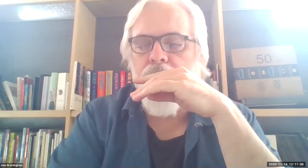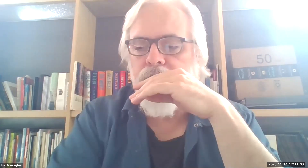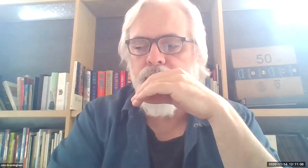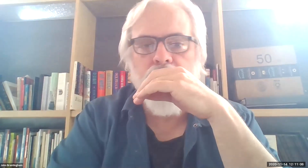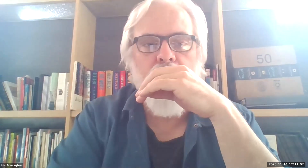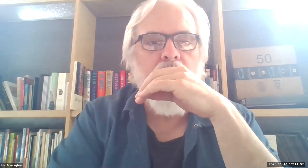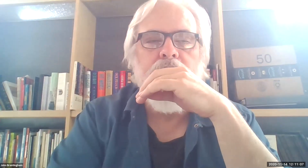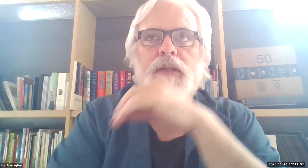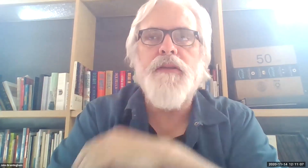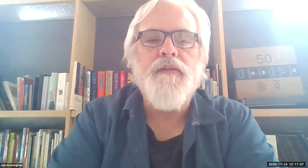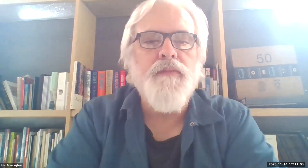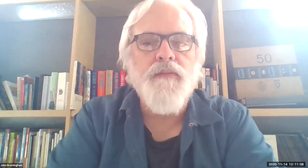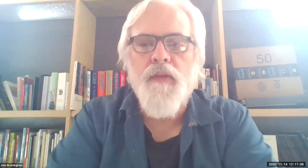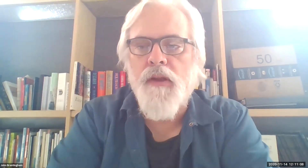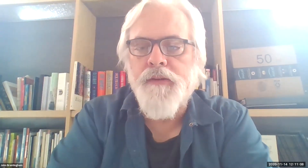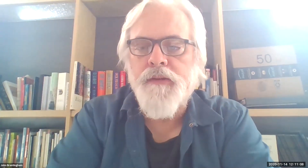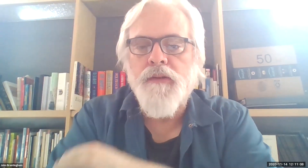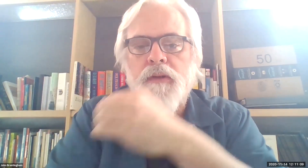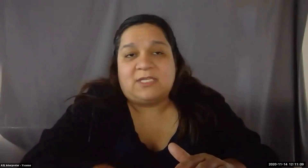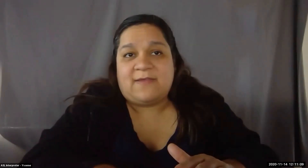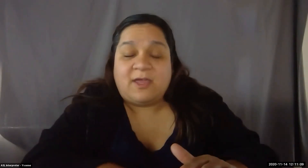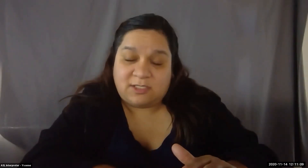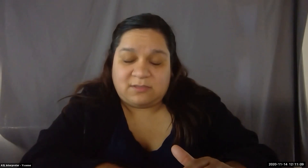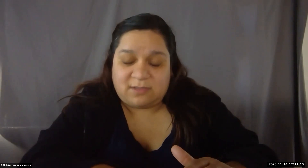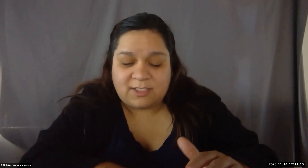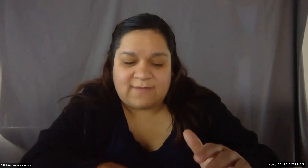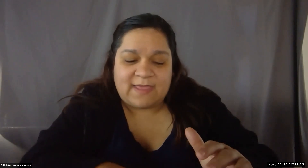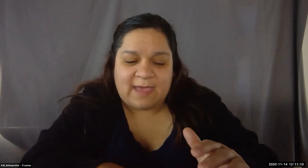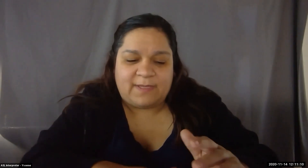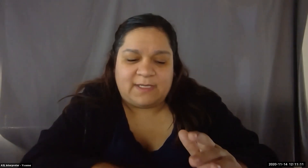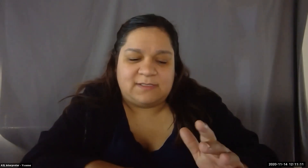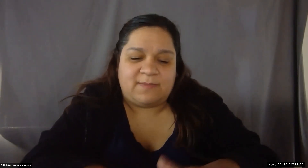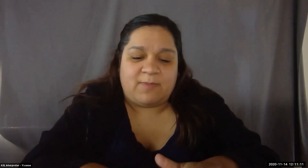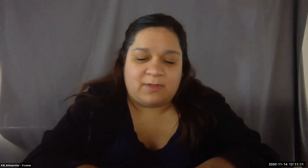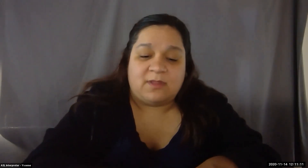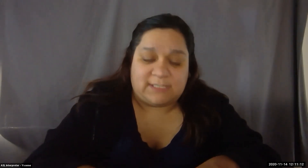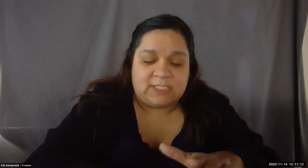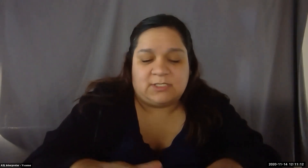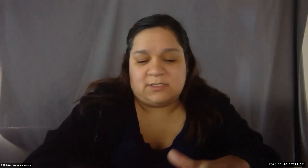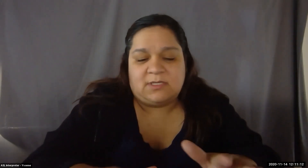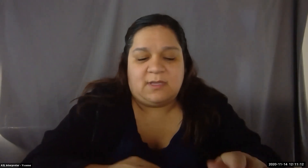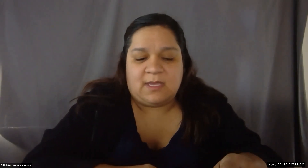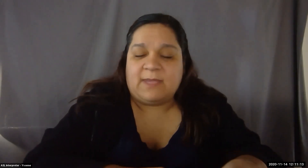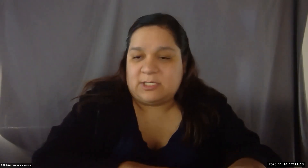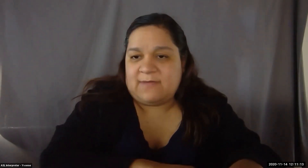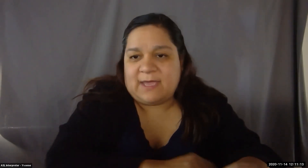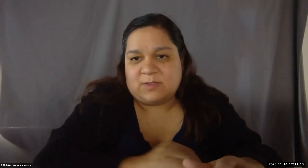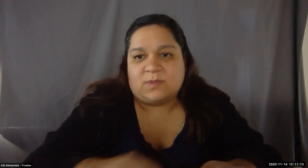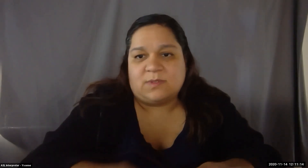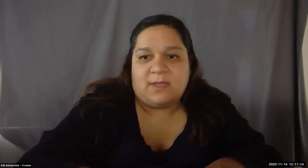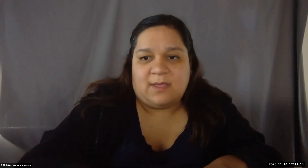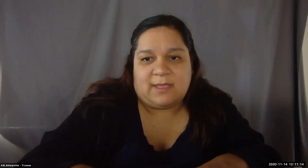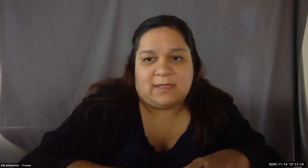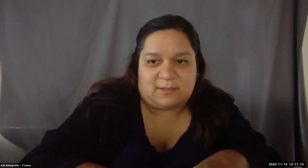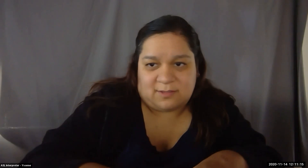Awful. Yeah. So my sister is an administrator at on Chaffee campus, and my brother-in-law teaches at Chaffee High